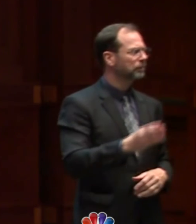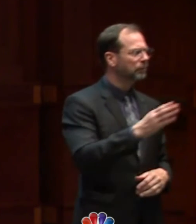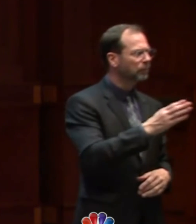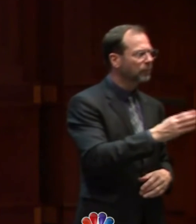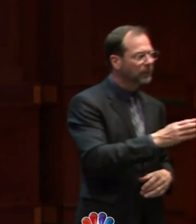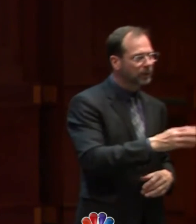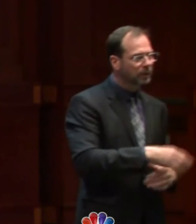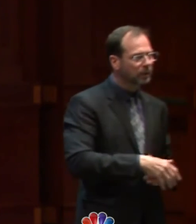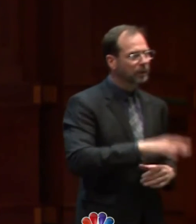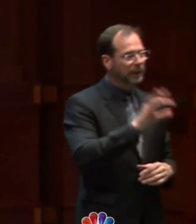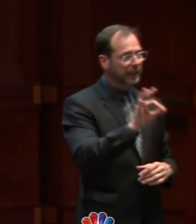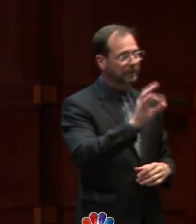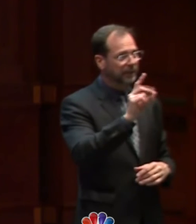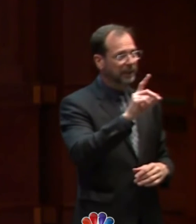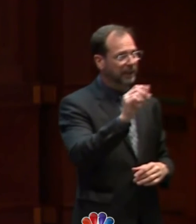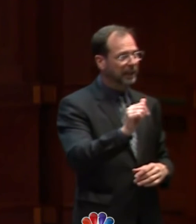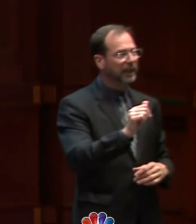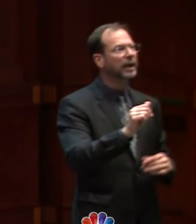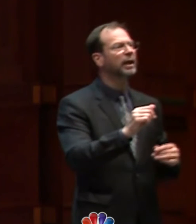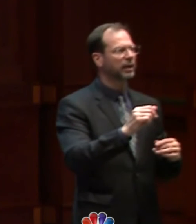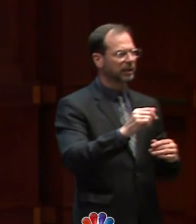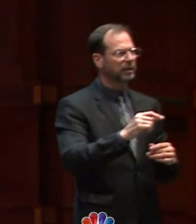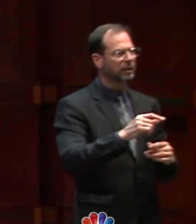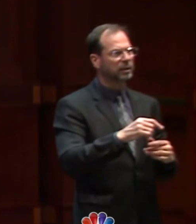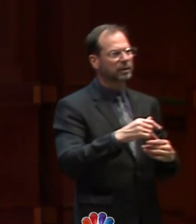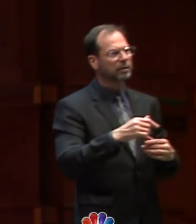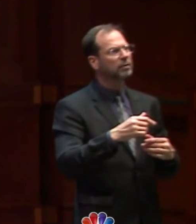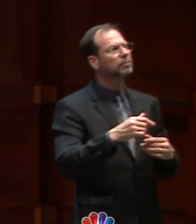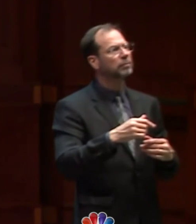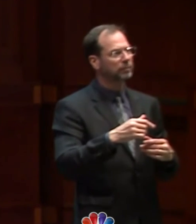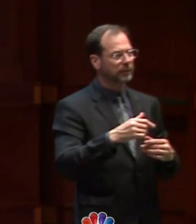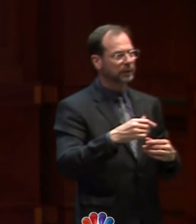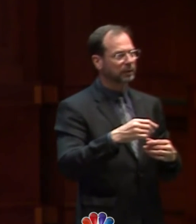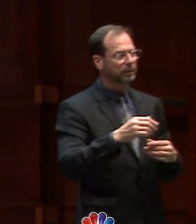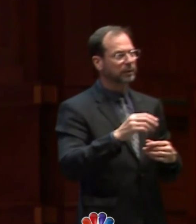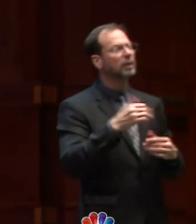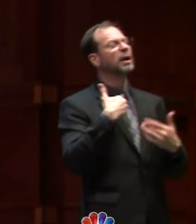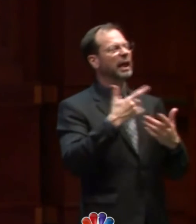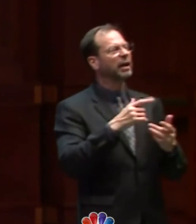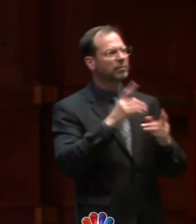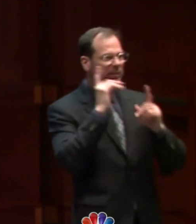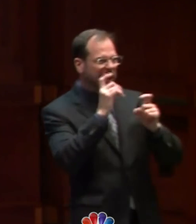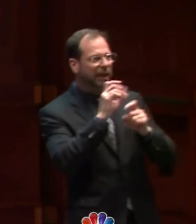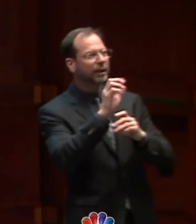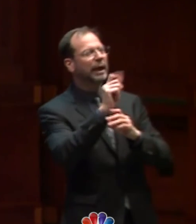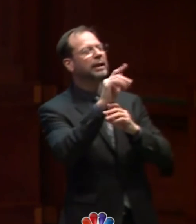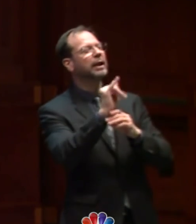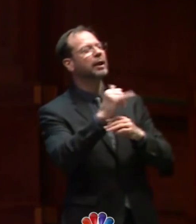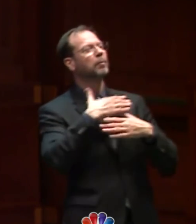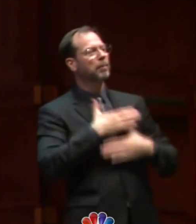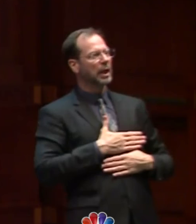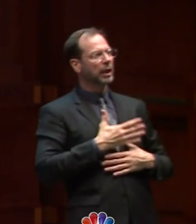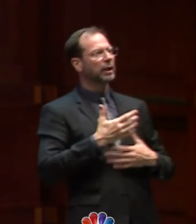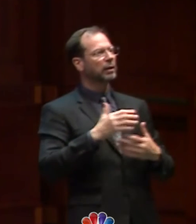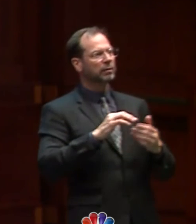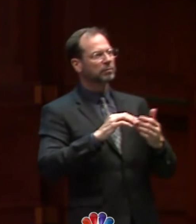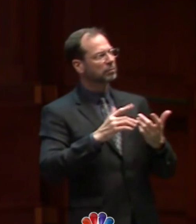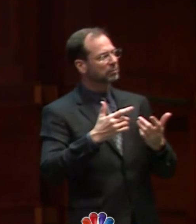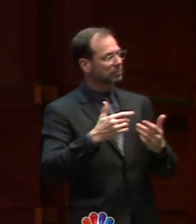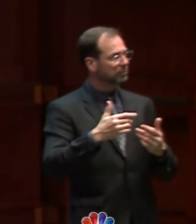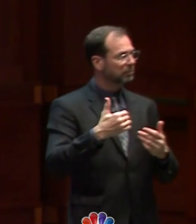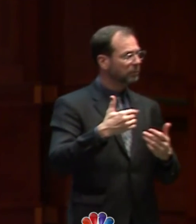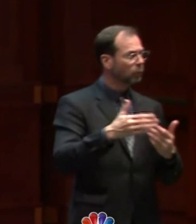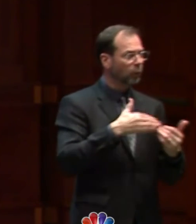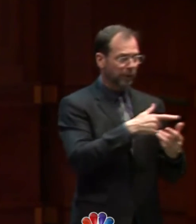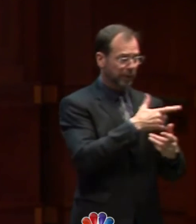The FDA recently approved some antibody testing to see if there's how far the virus has already spread, people were infected